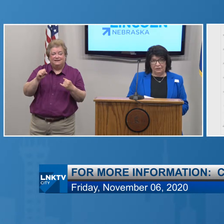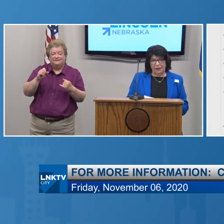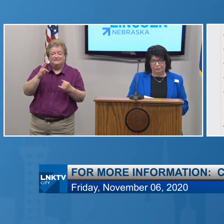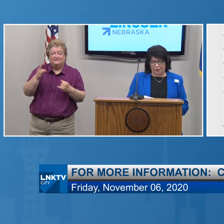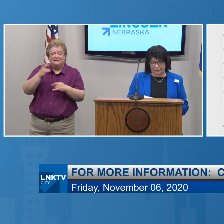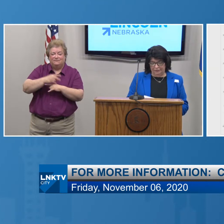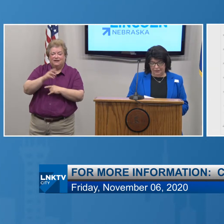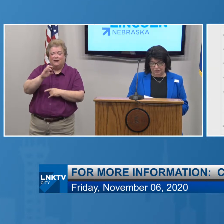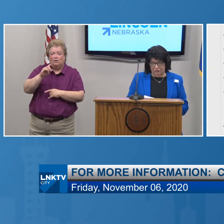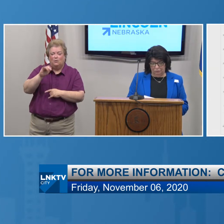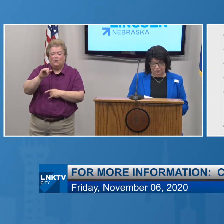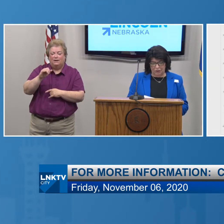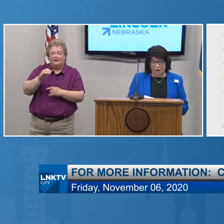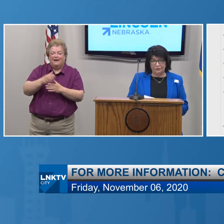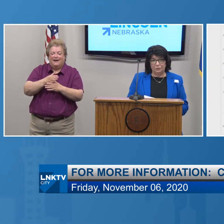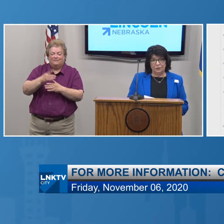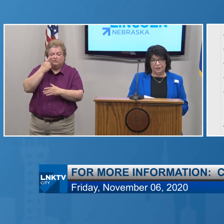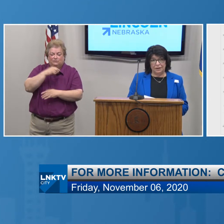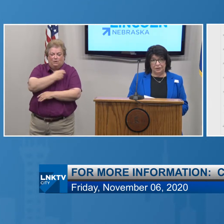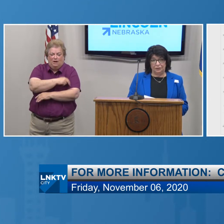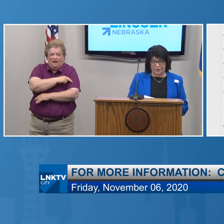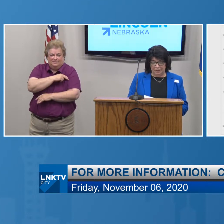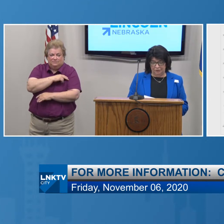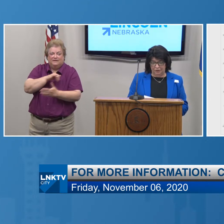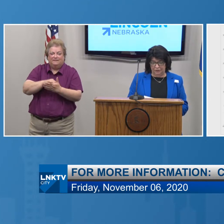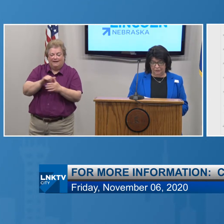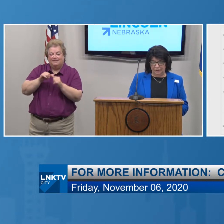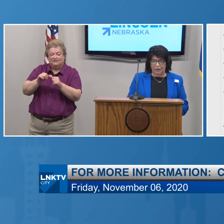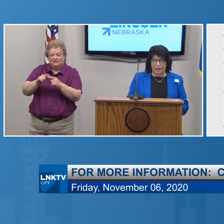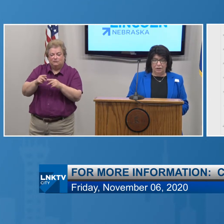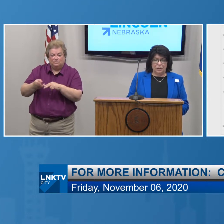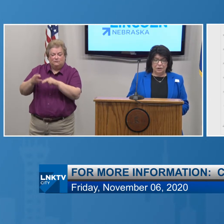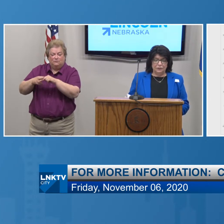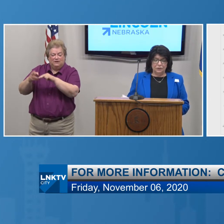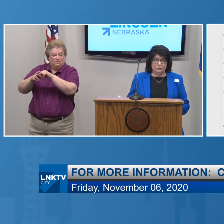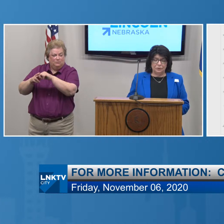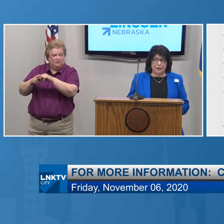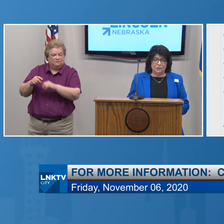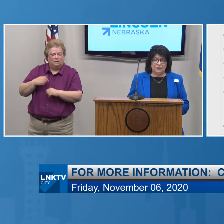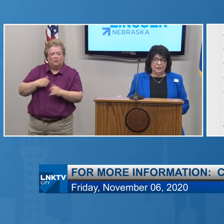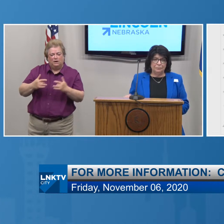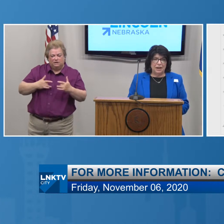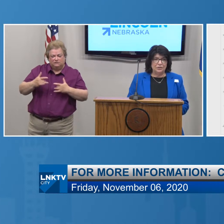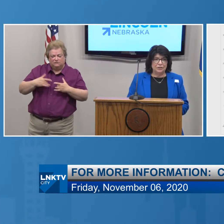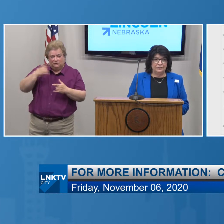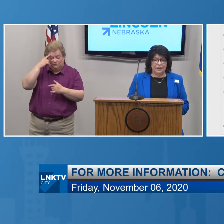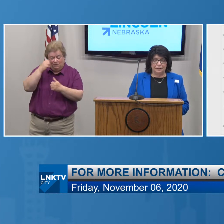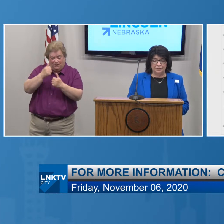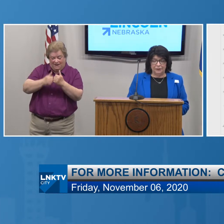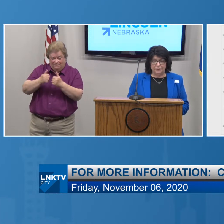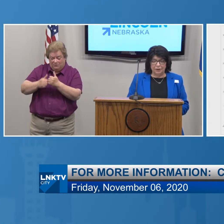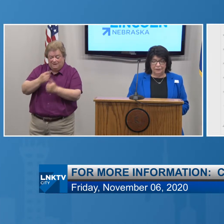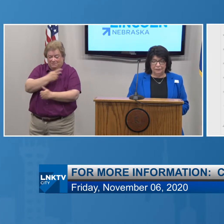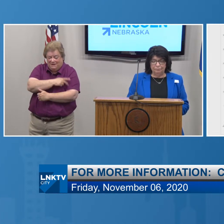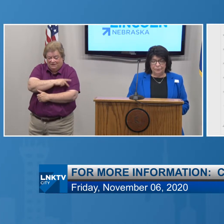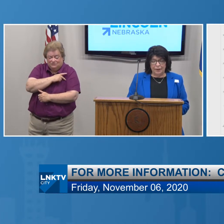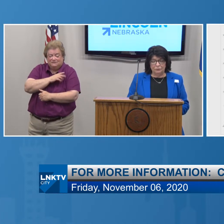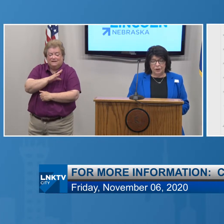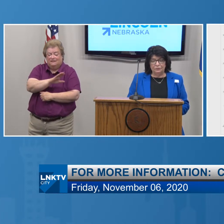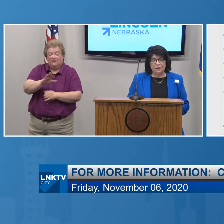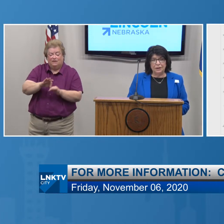average of hospitalizations, which also continues to increase. We are concerned for each of these patients and their